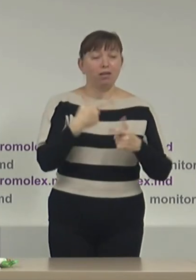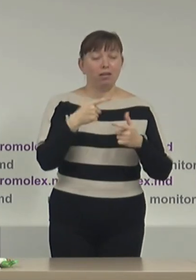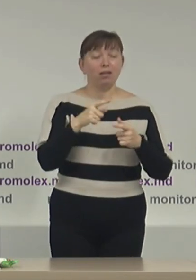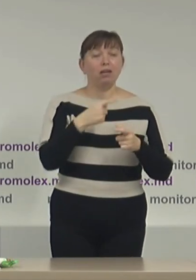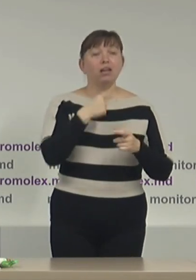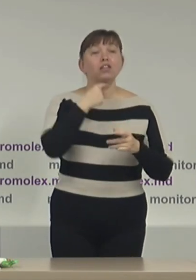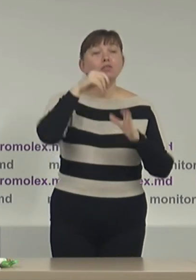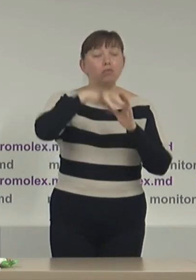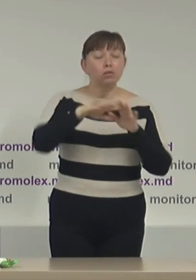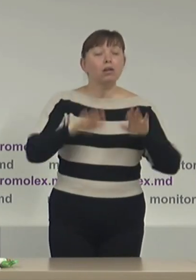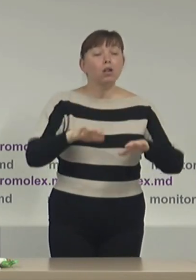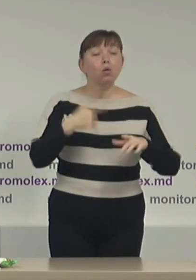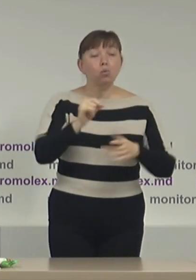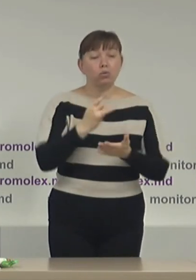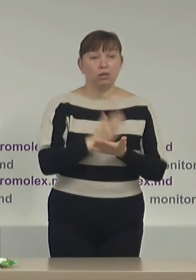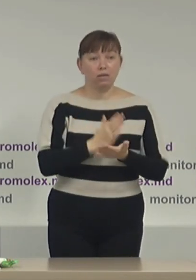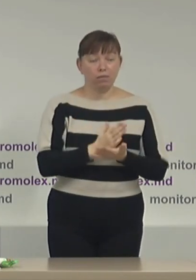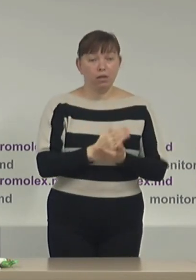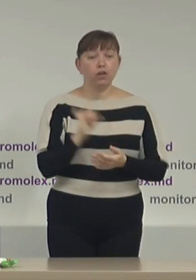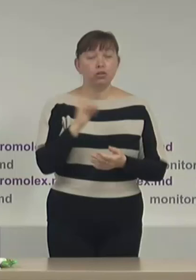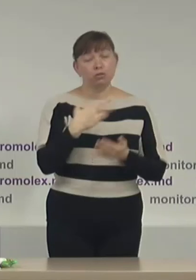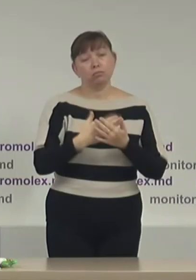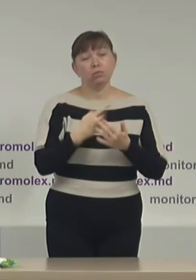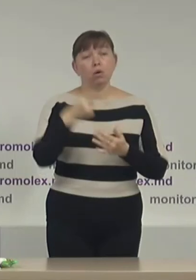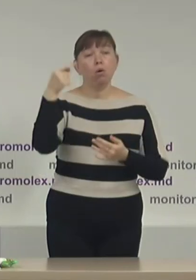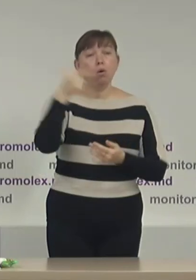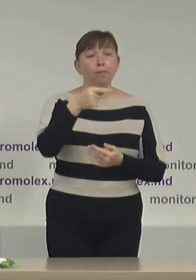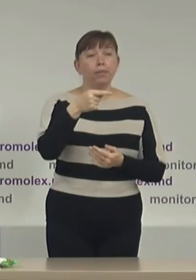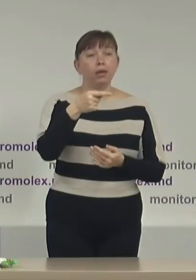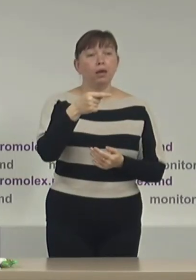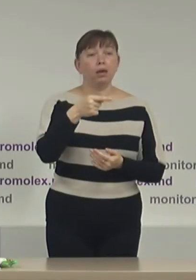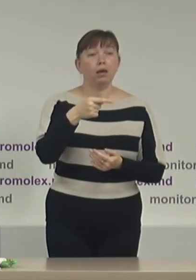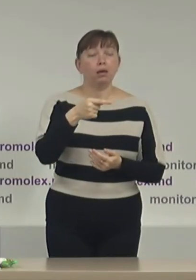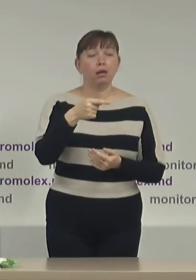39,000 requests to vote at place of stay, and only about